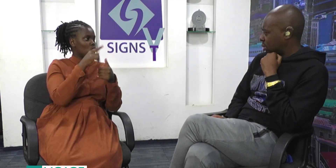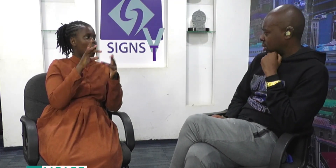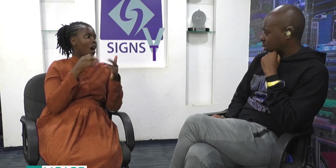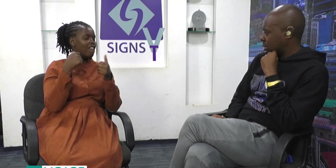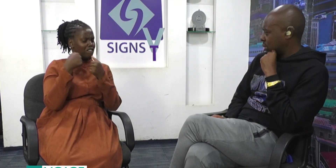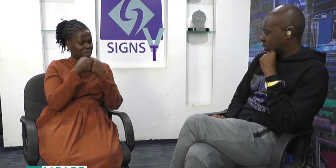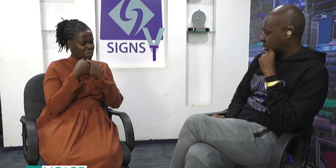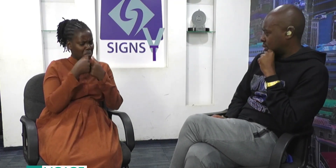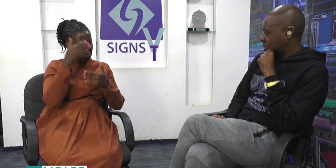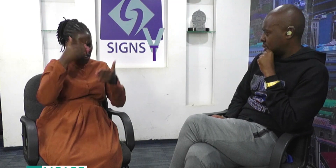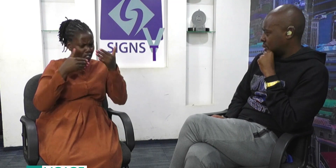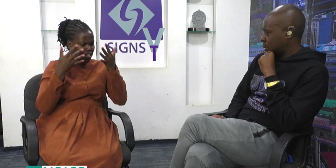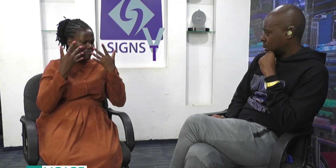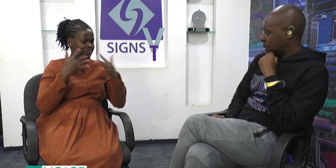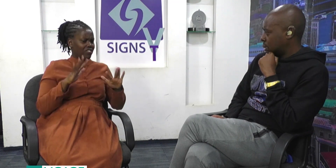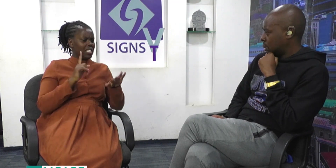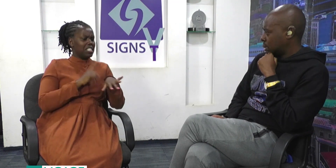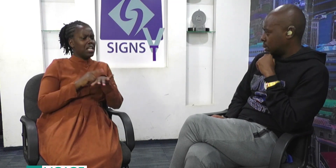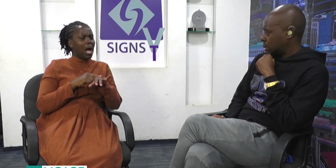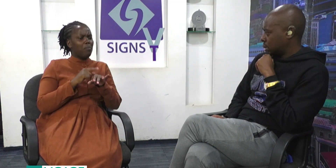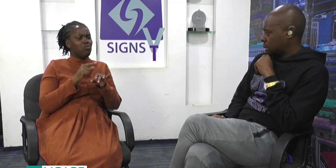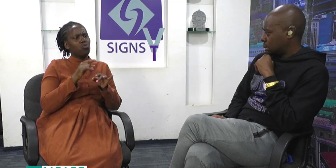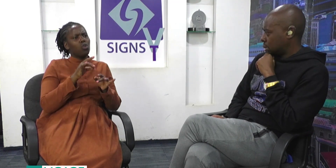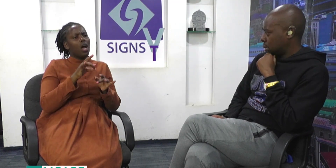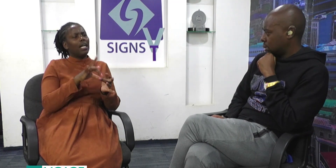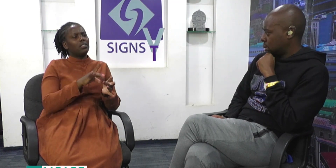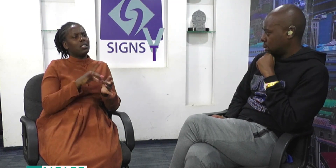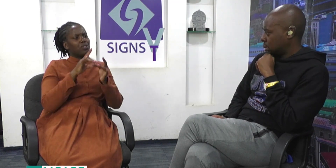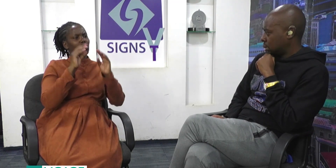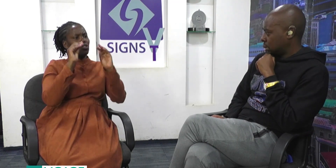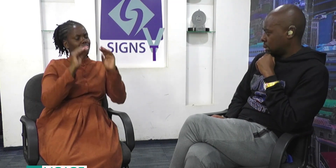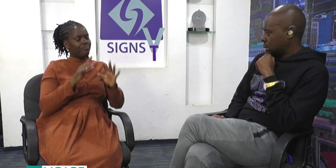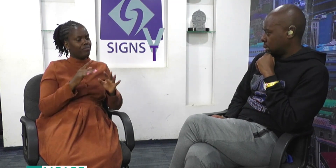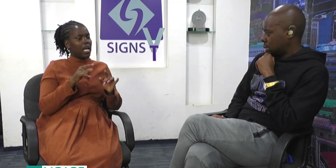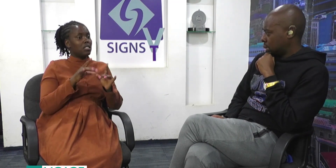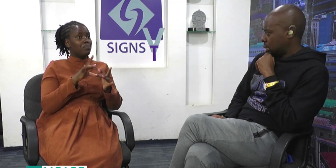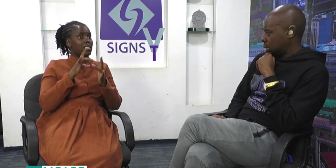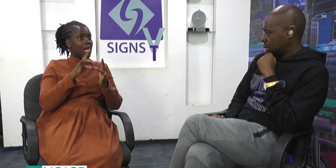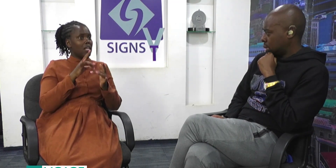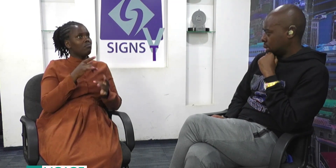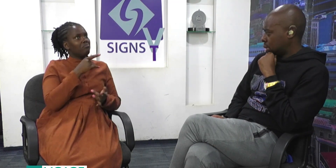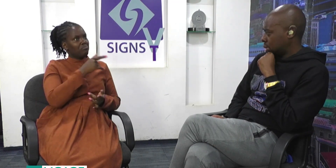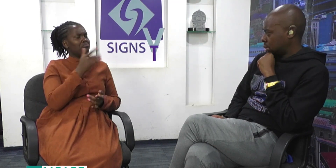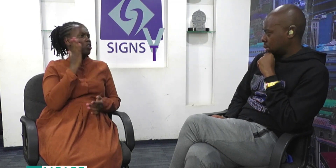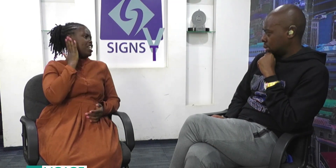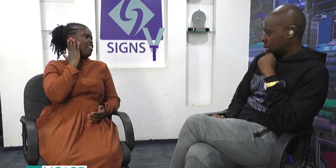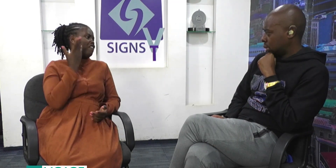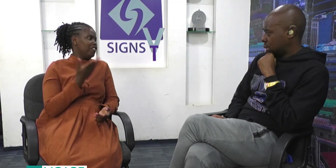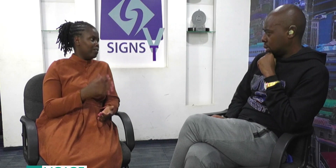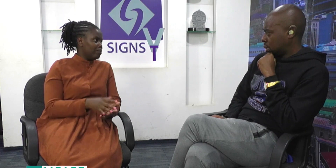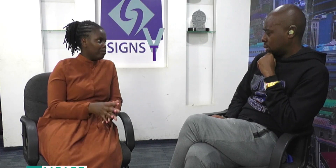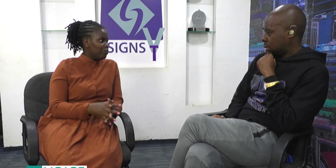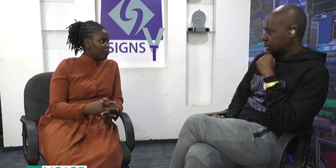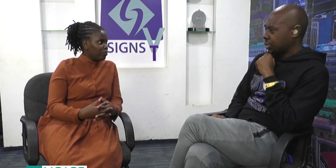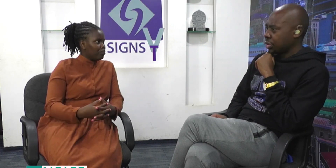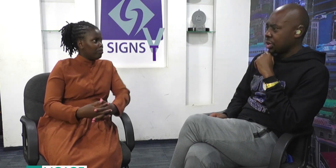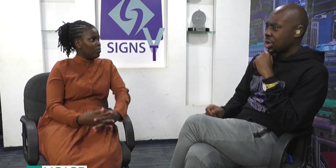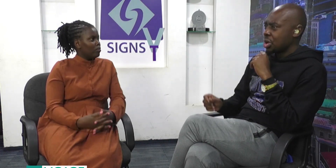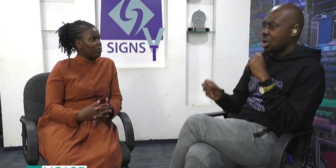What is one of the biggest challenges that you've come across, especially as a special needs teacher and as a deaf